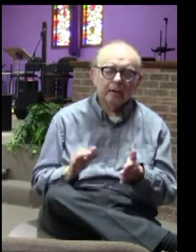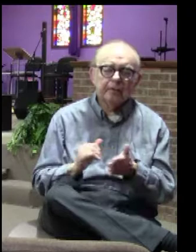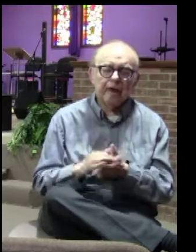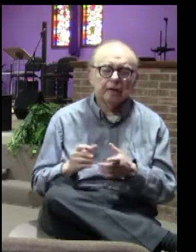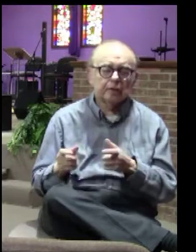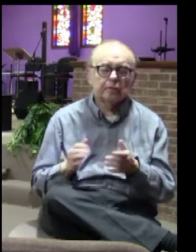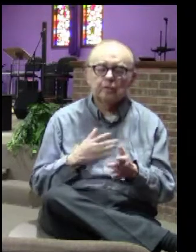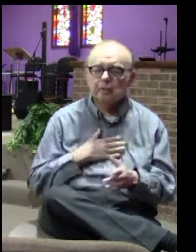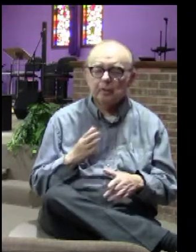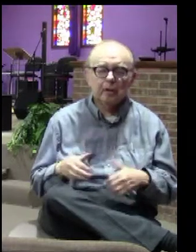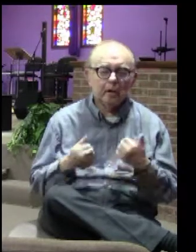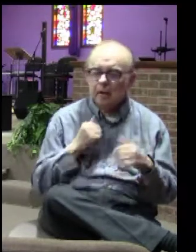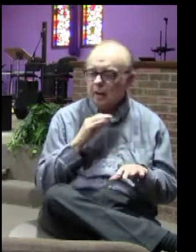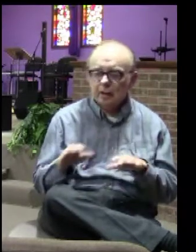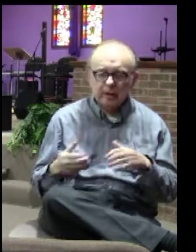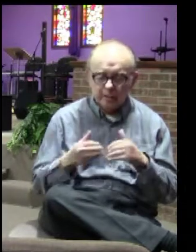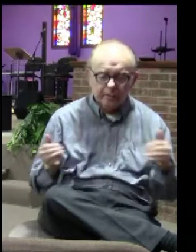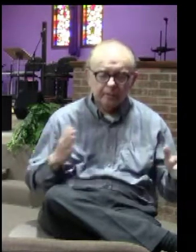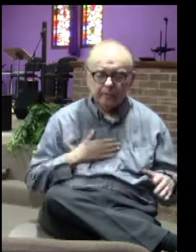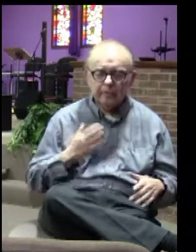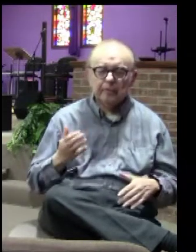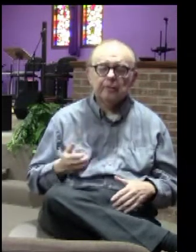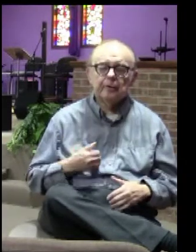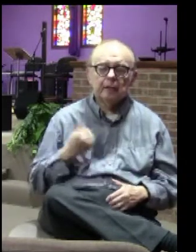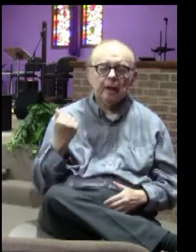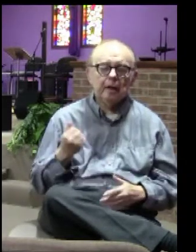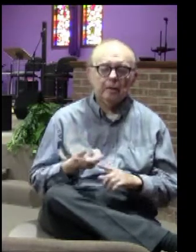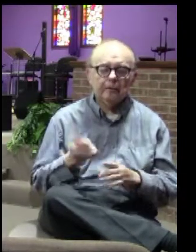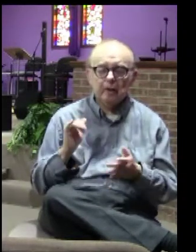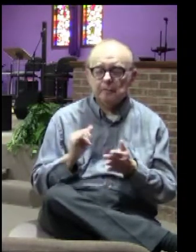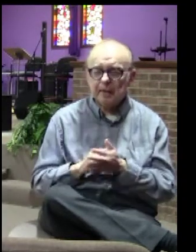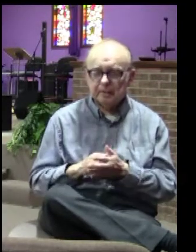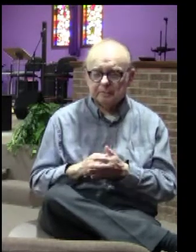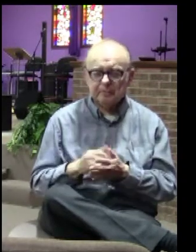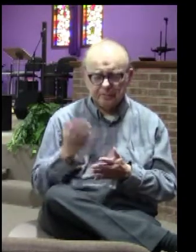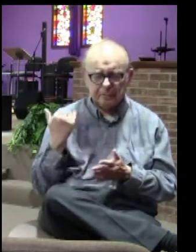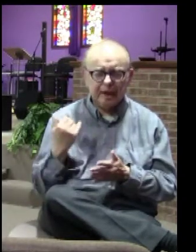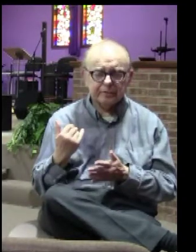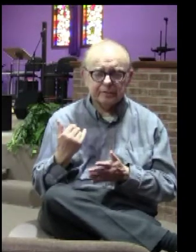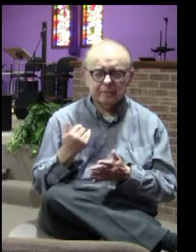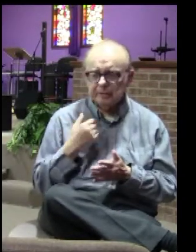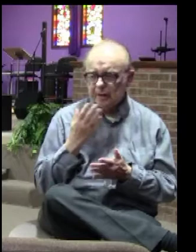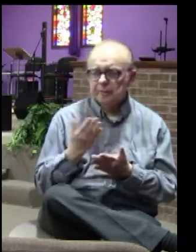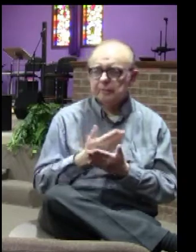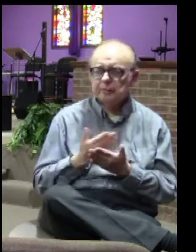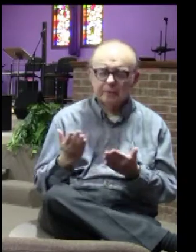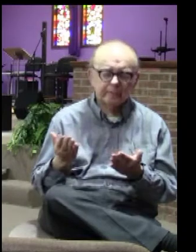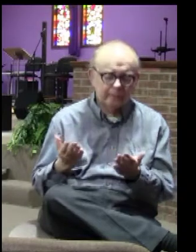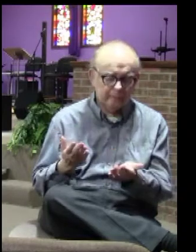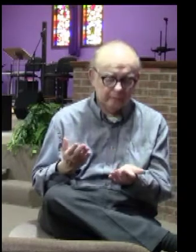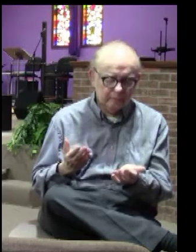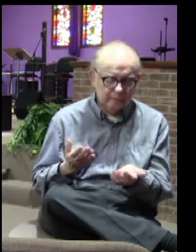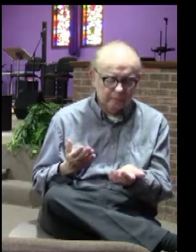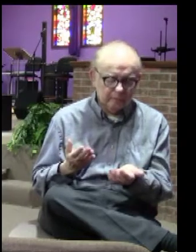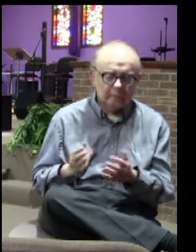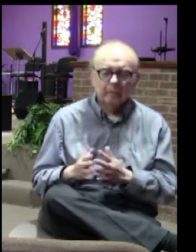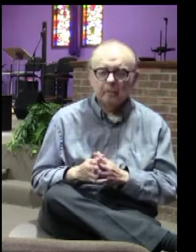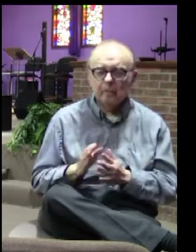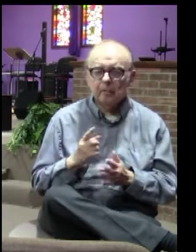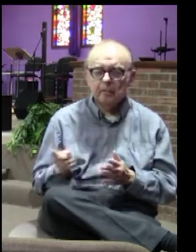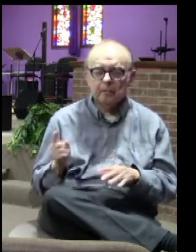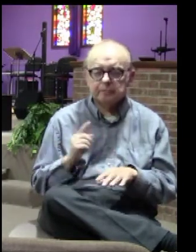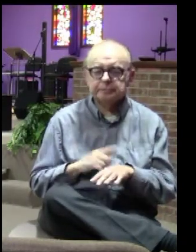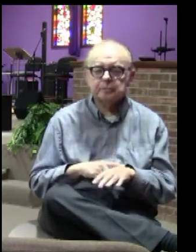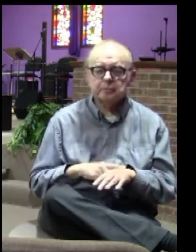my life. But I don't. I've separated myself from that. And let me say this to you. There